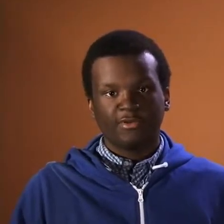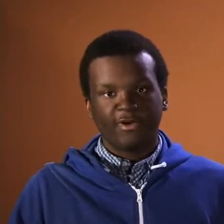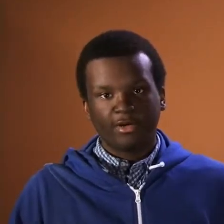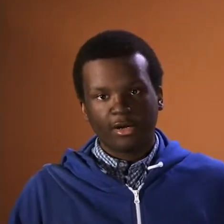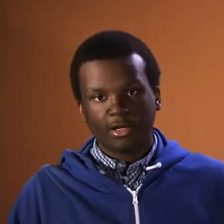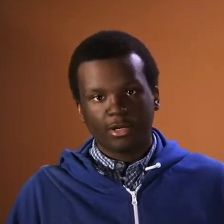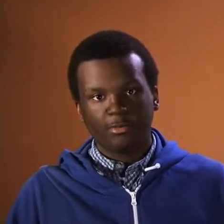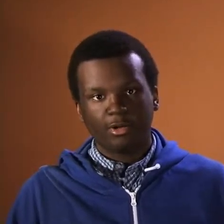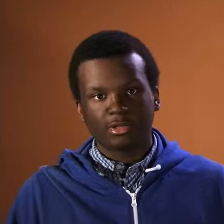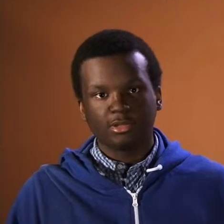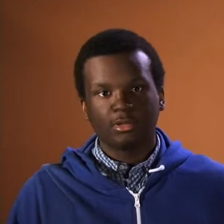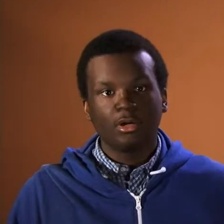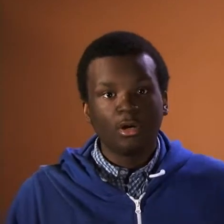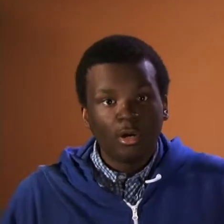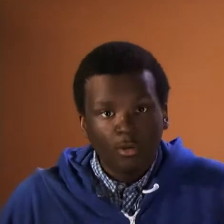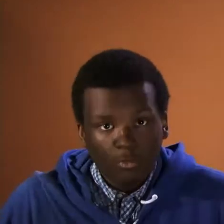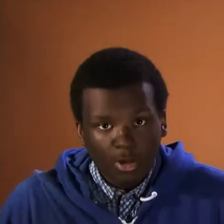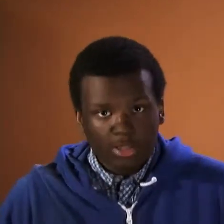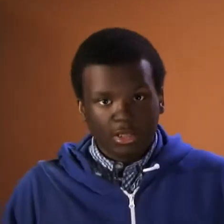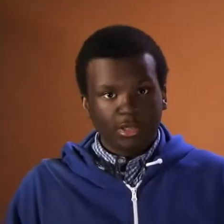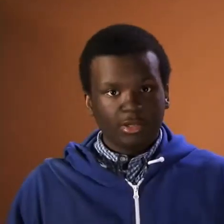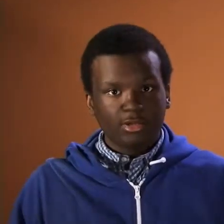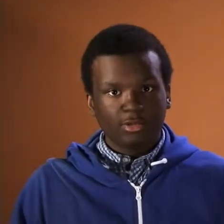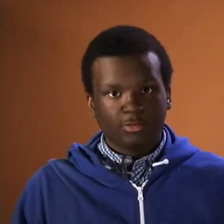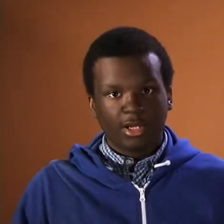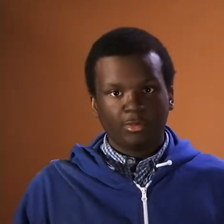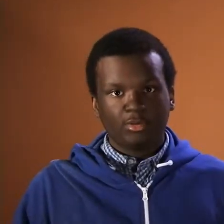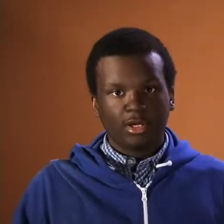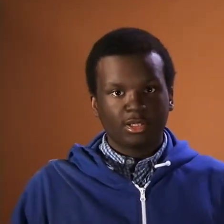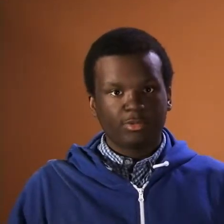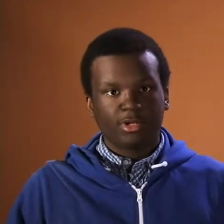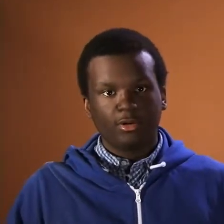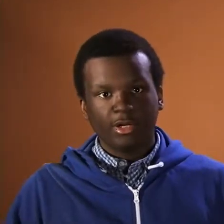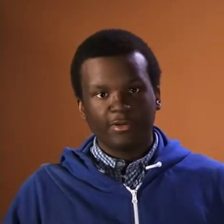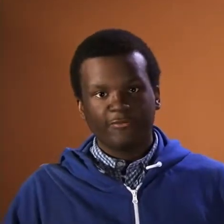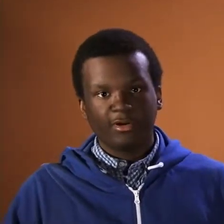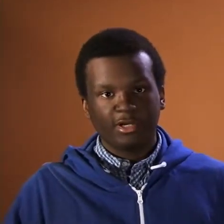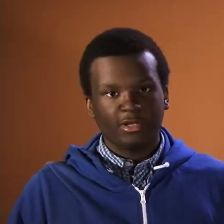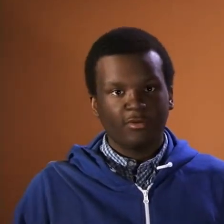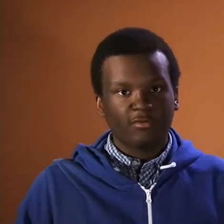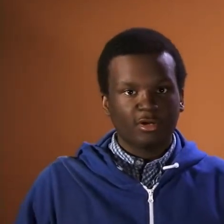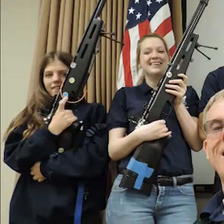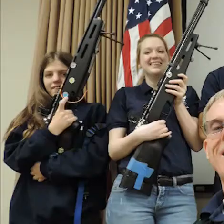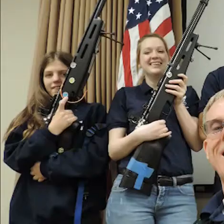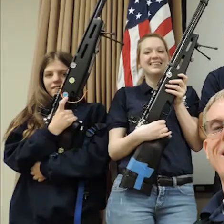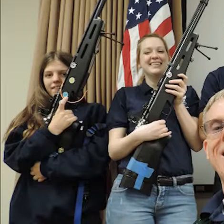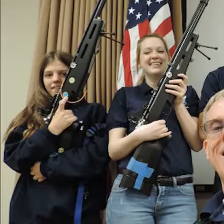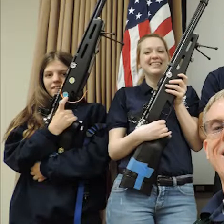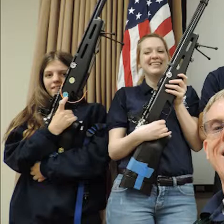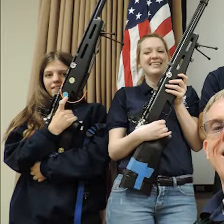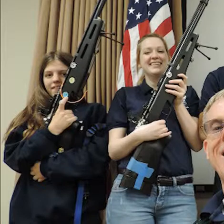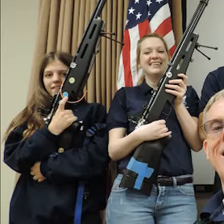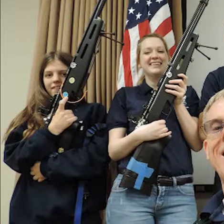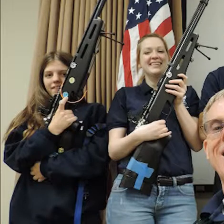final outcome was Western Hills getting bronze, with Cody Vernon overall third place and Ariel Monday in